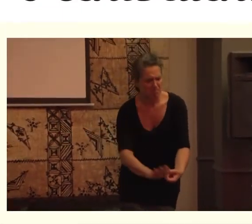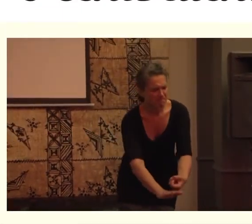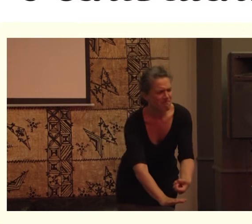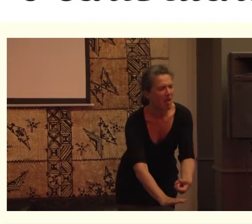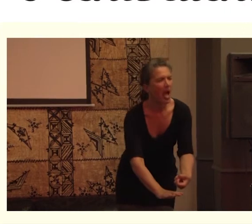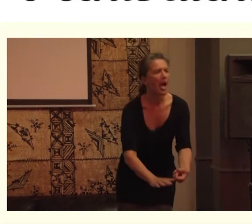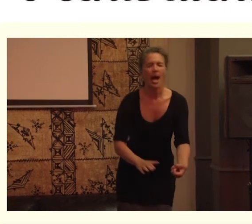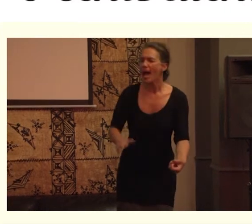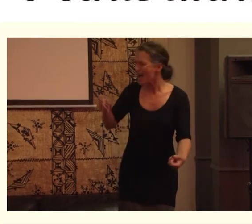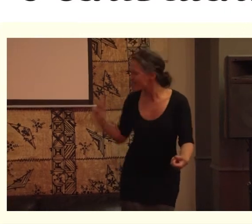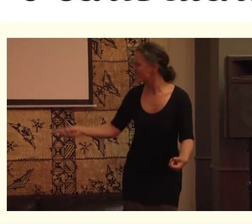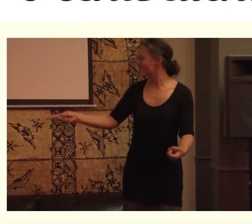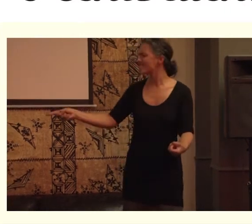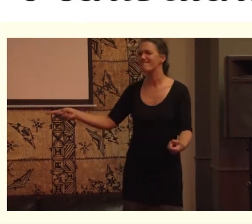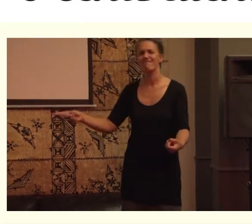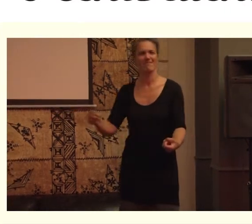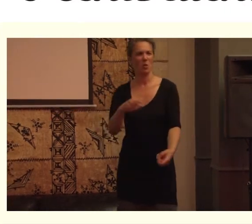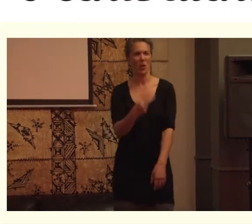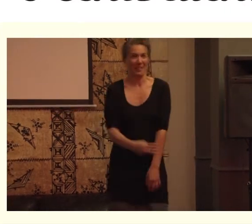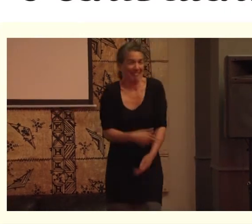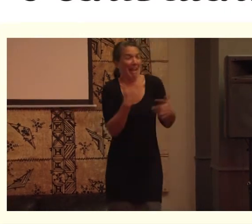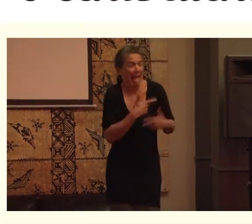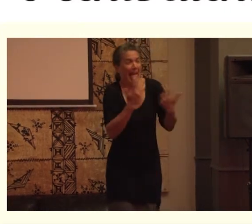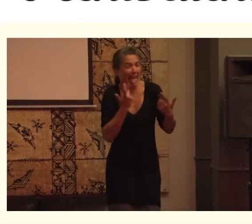cleaner, realize that it wasn't vibrating anymore, and then look at us kids